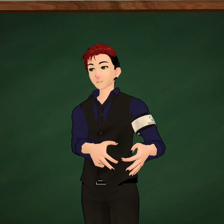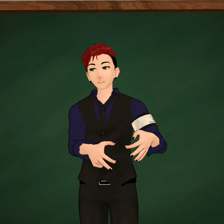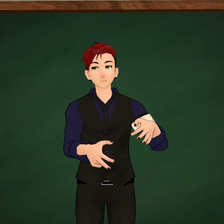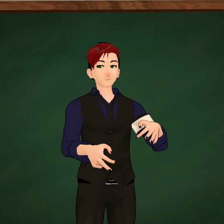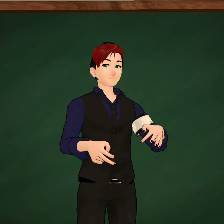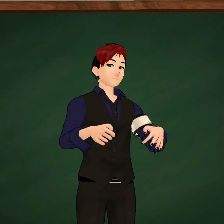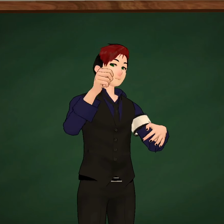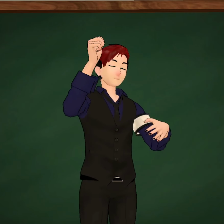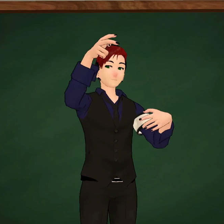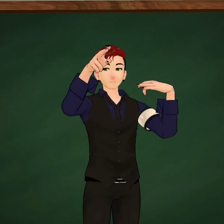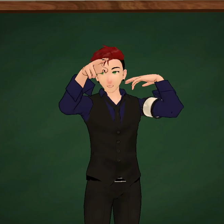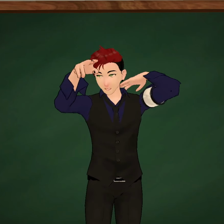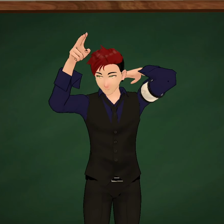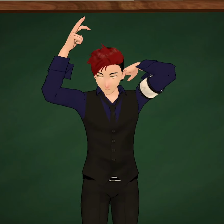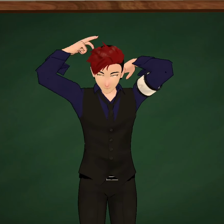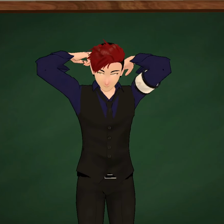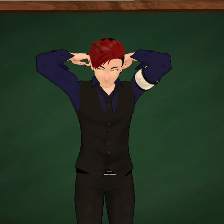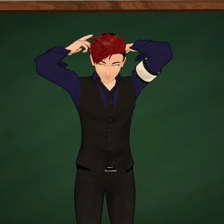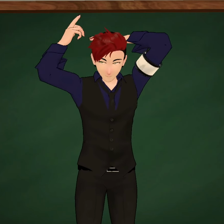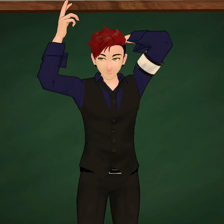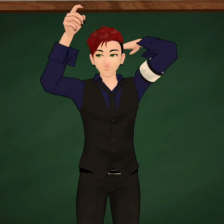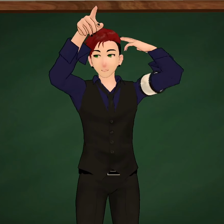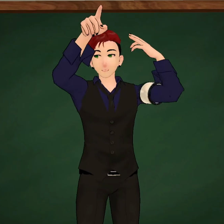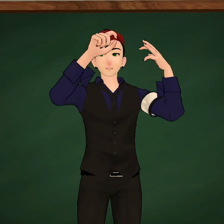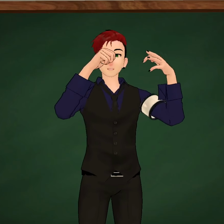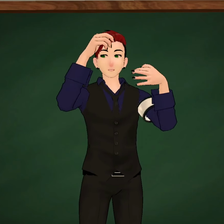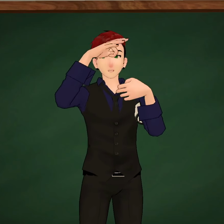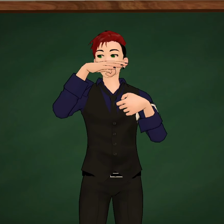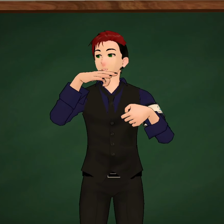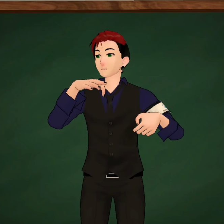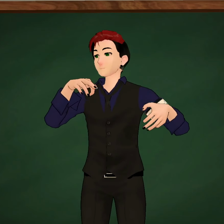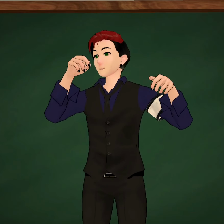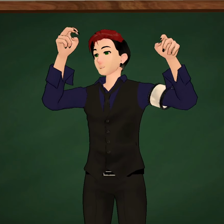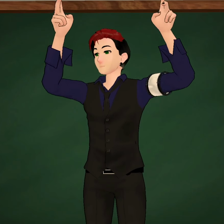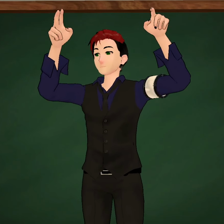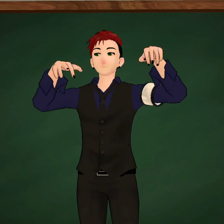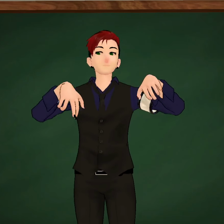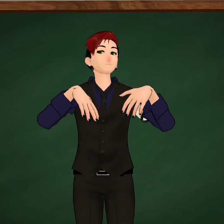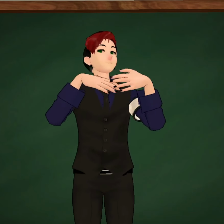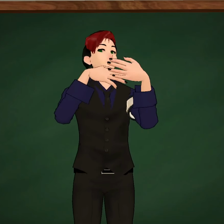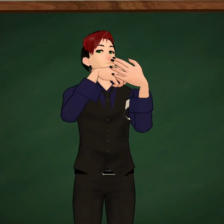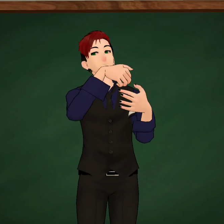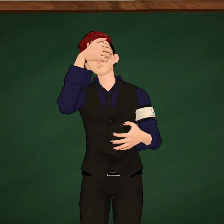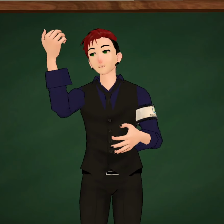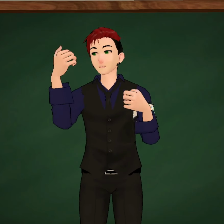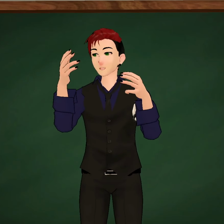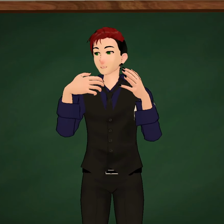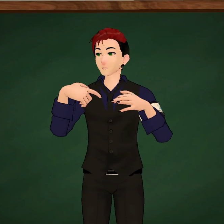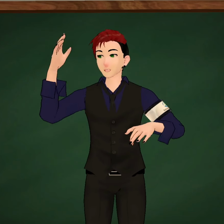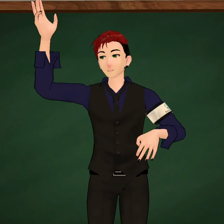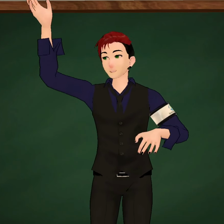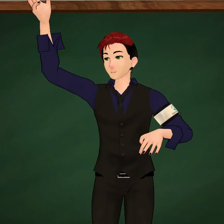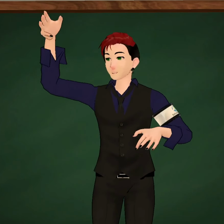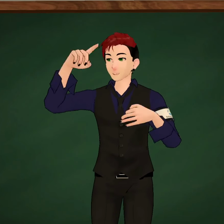Okay. All right. You don't get a vote. Okay. Anything else you would like me to rant